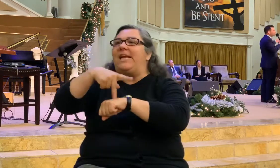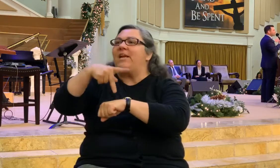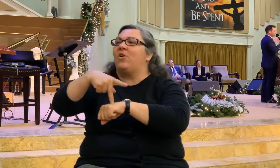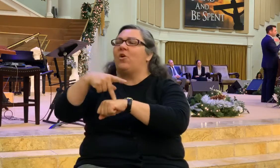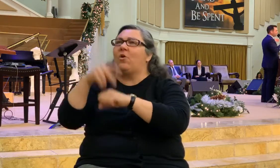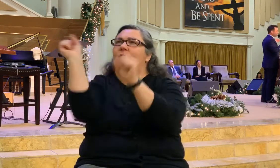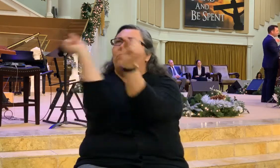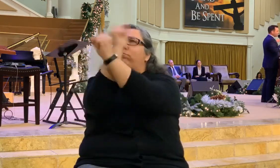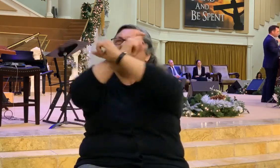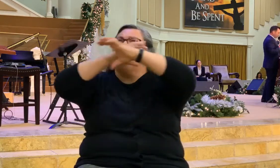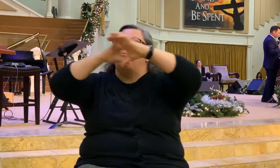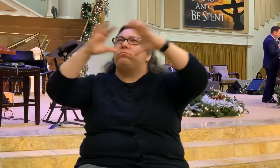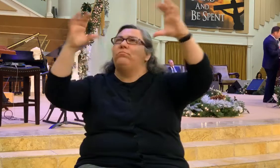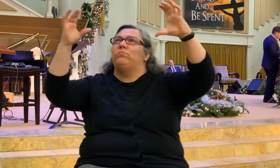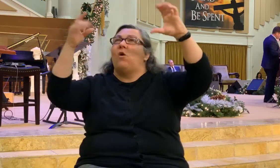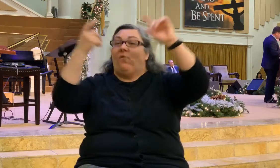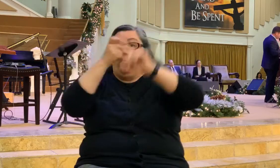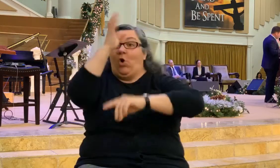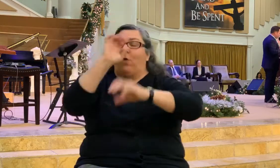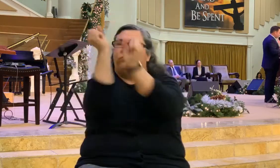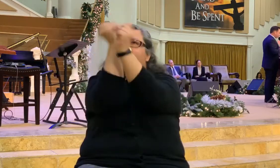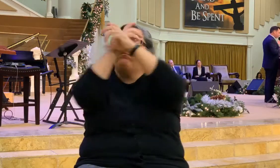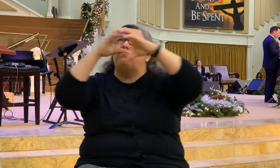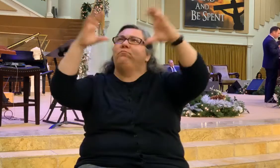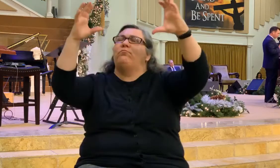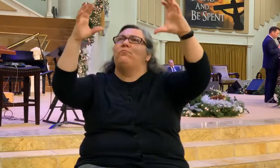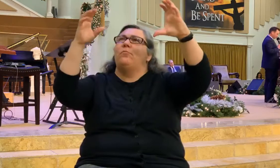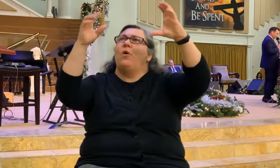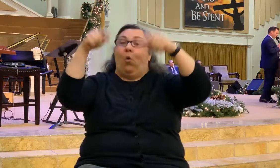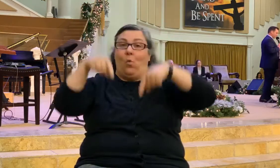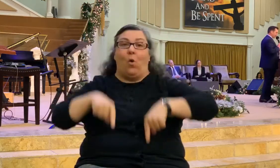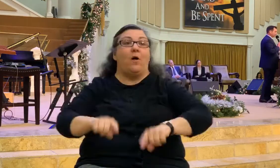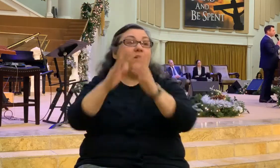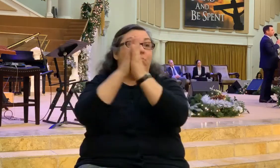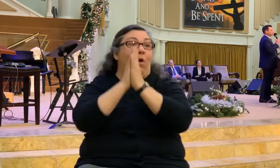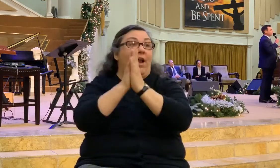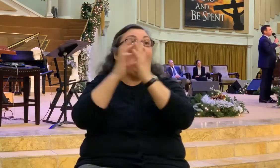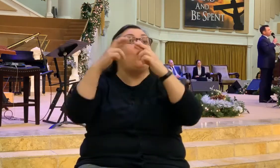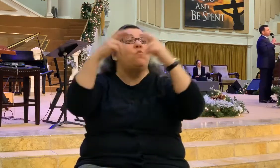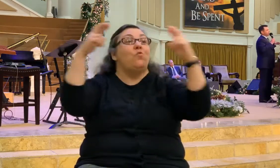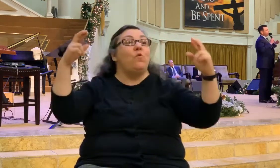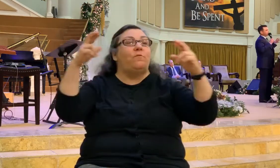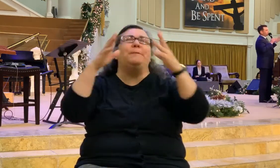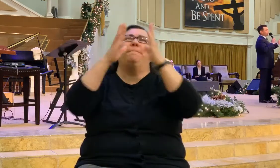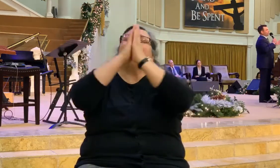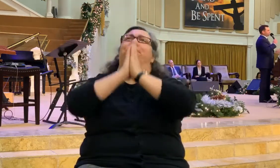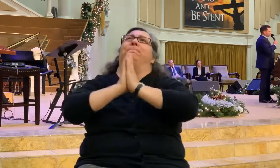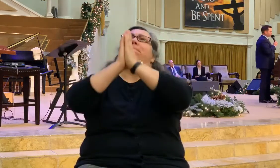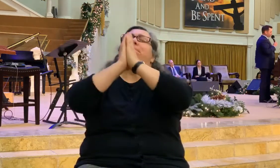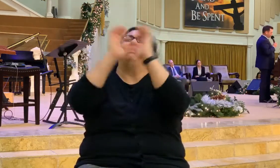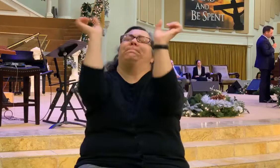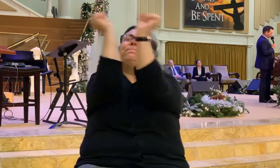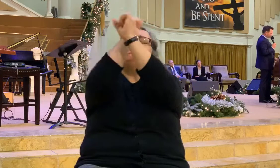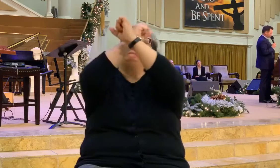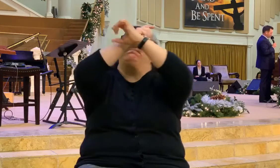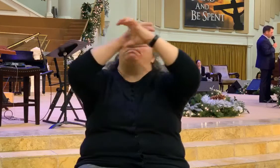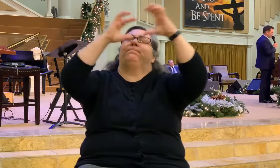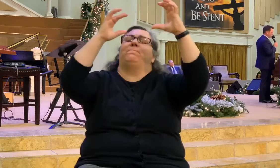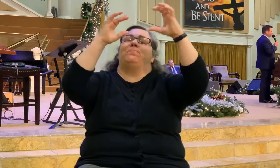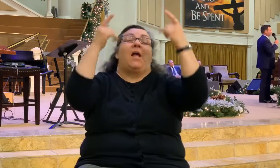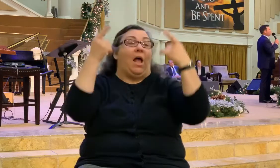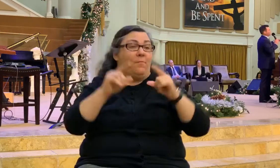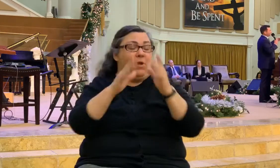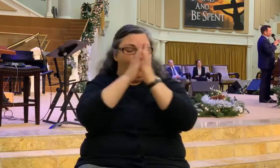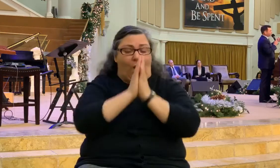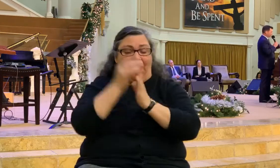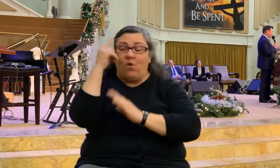a vision from God while praying on a rooftop. The Bible says that he was praying before the food was prepared